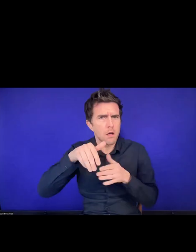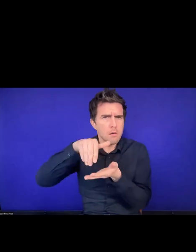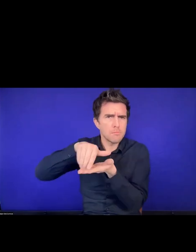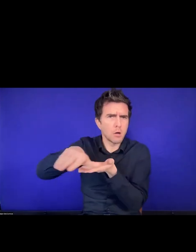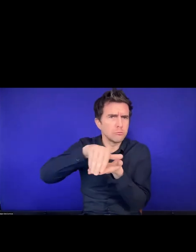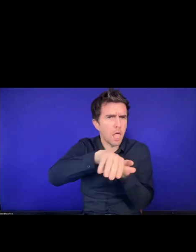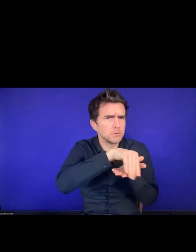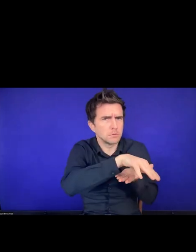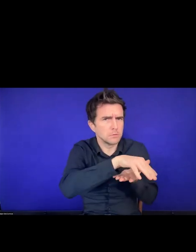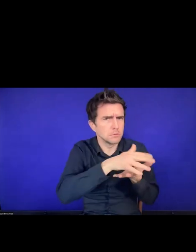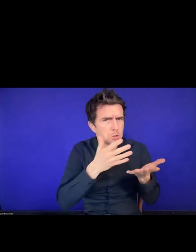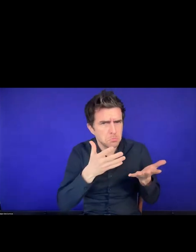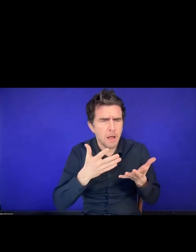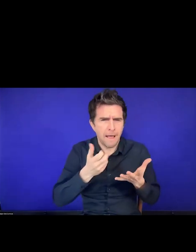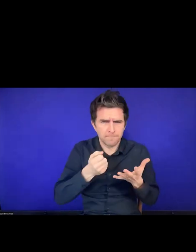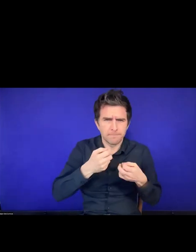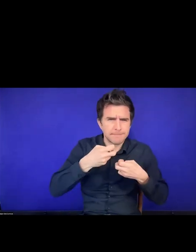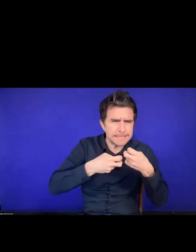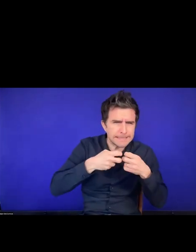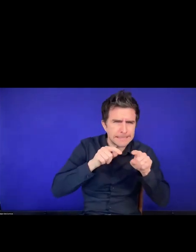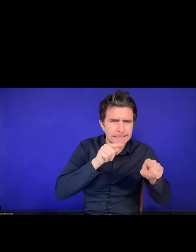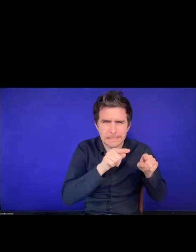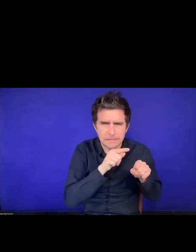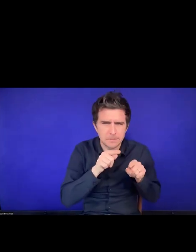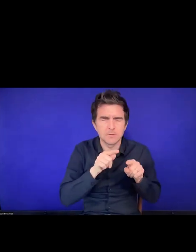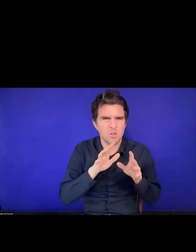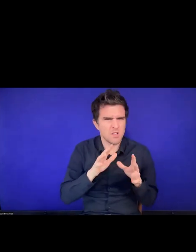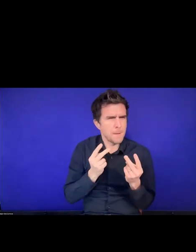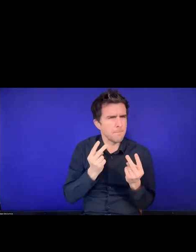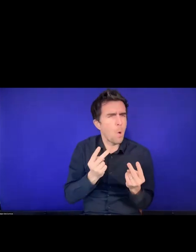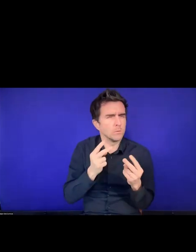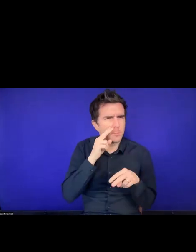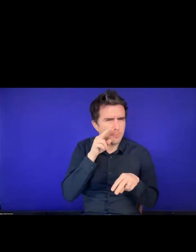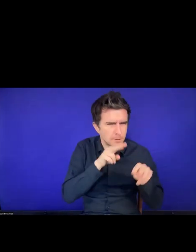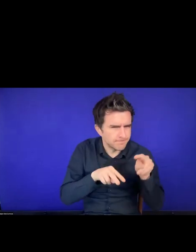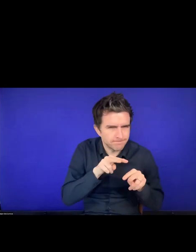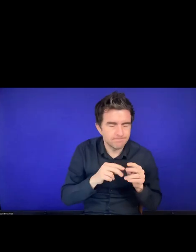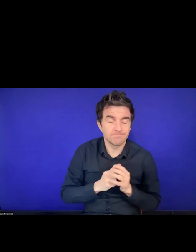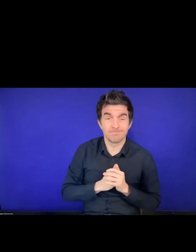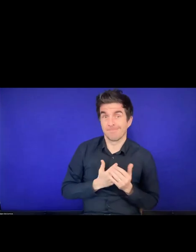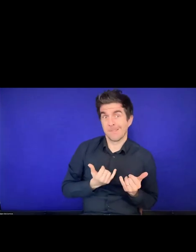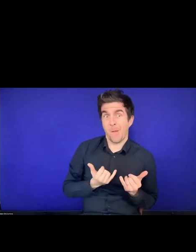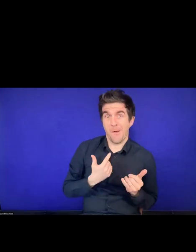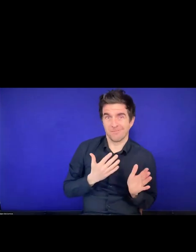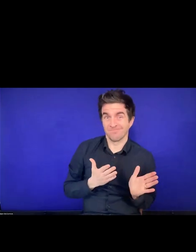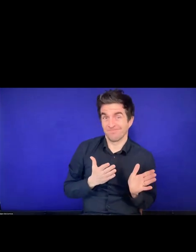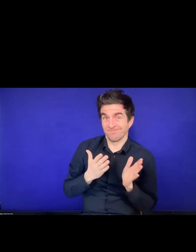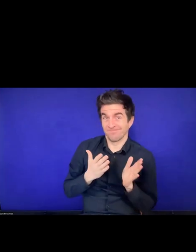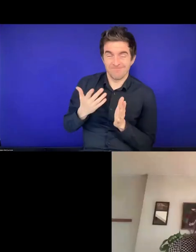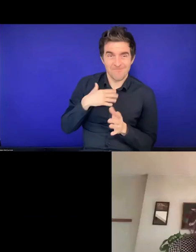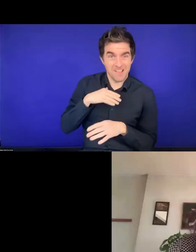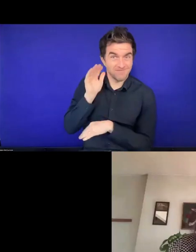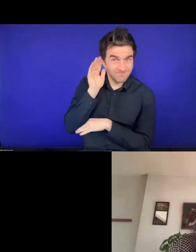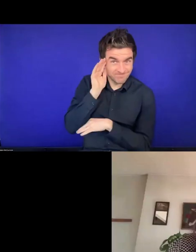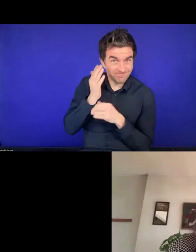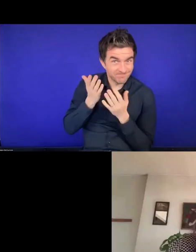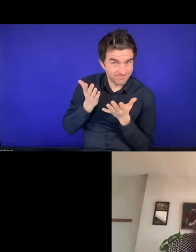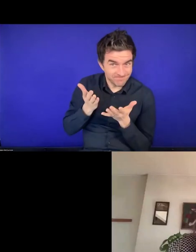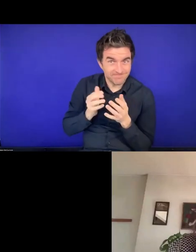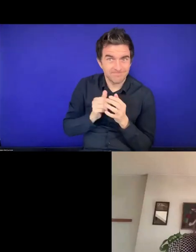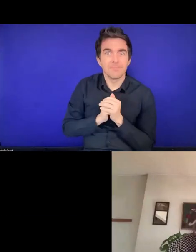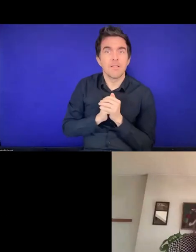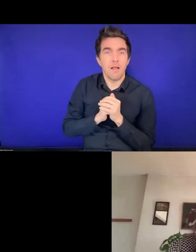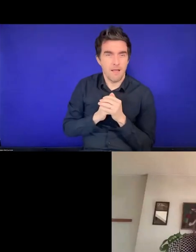So it's now time to hear from you. We already have a couple of very good questions in the